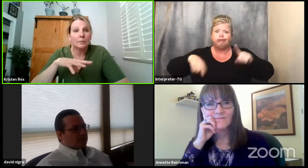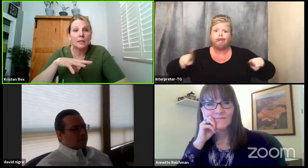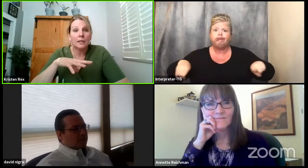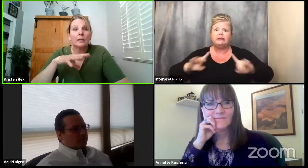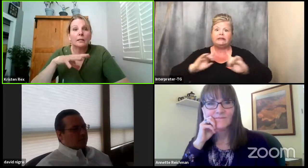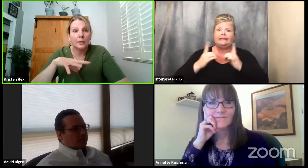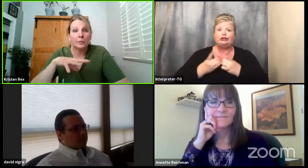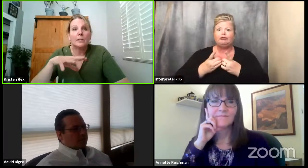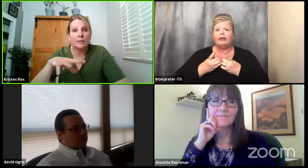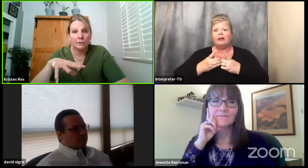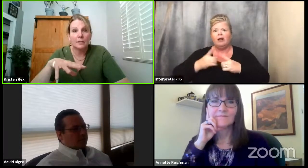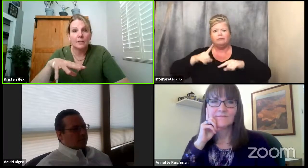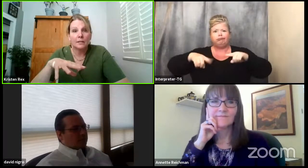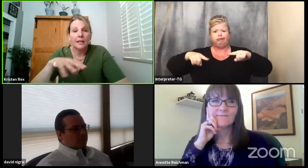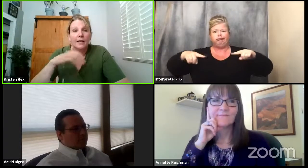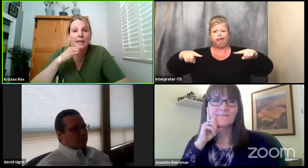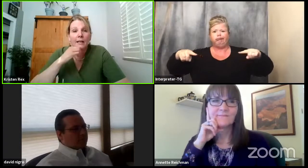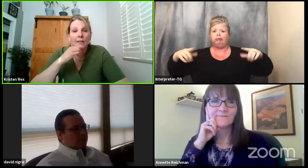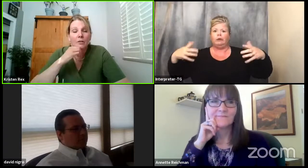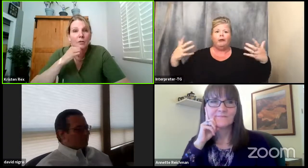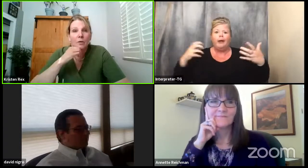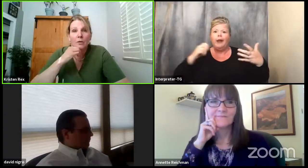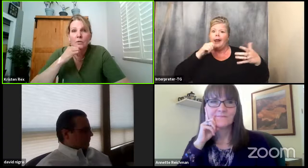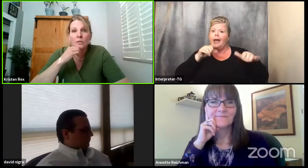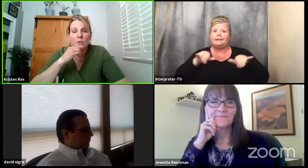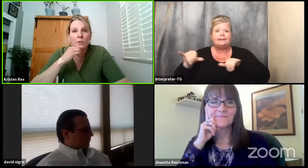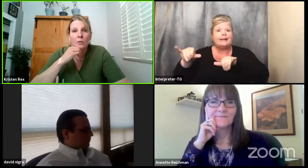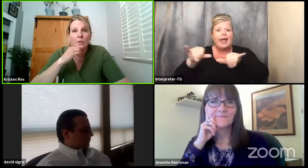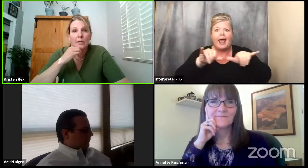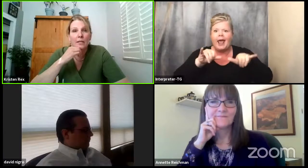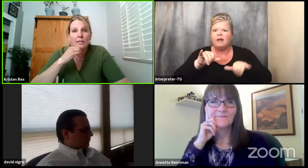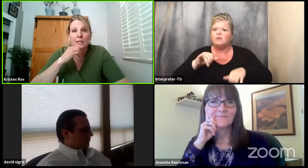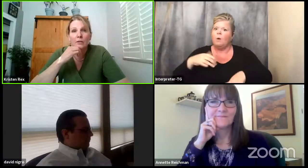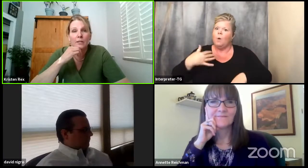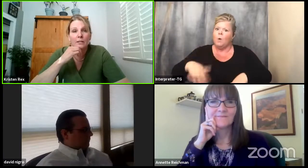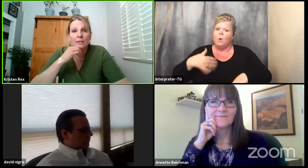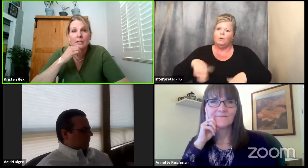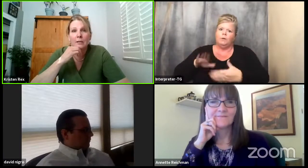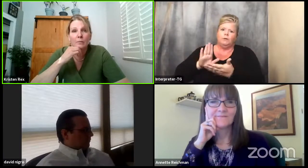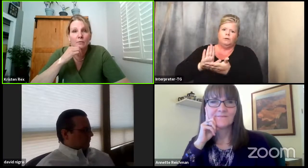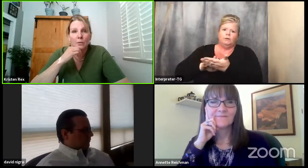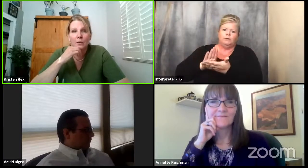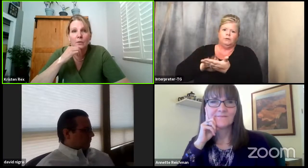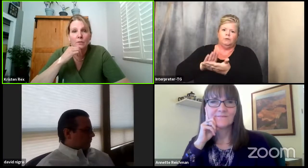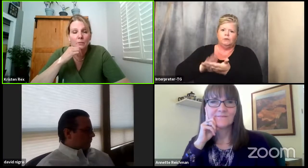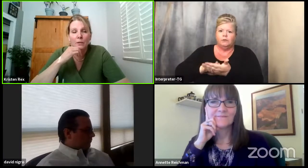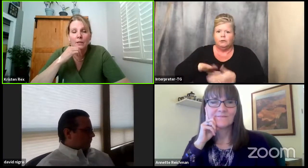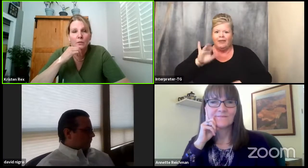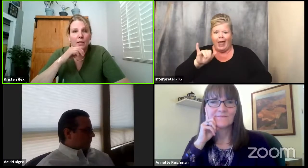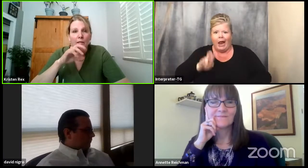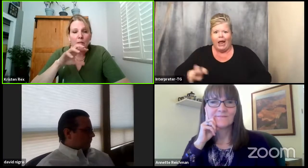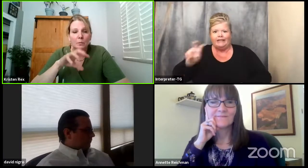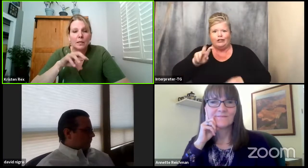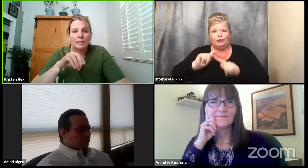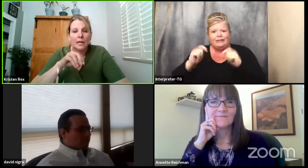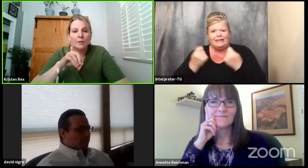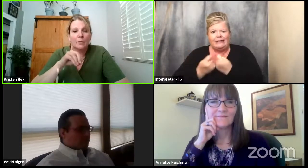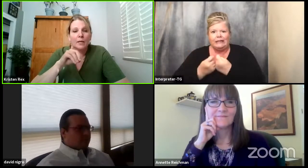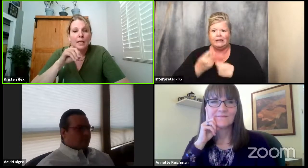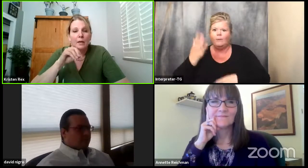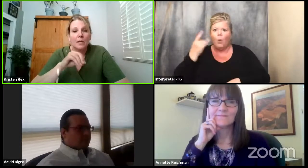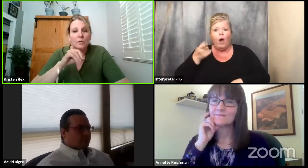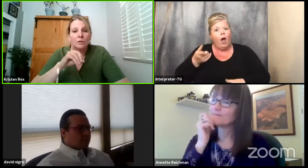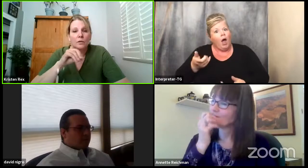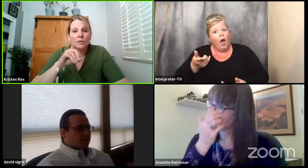doing something a little bit different. And kudos to the itinerant team for really trying to pin